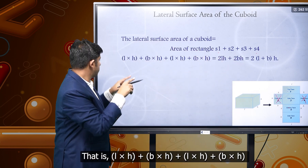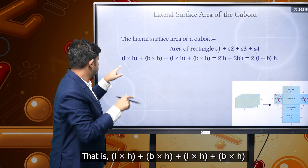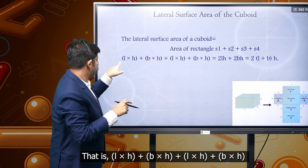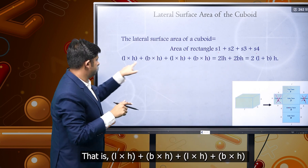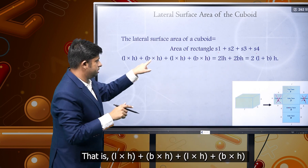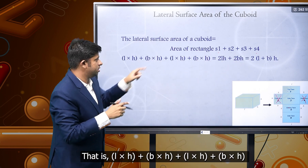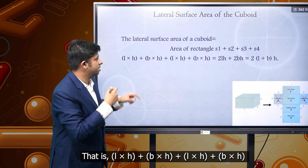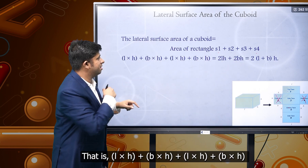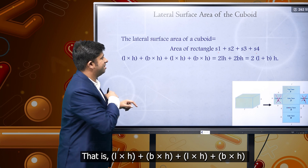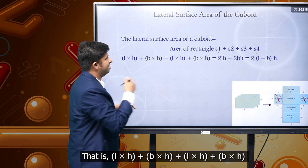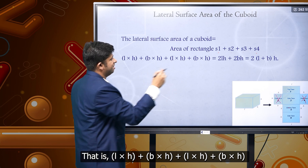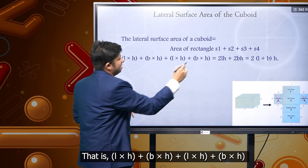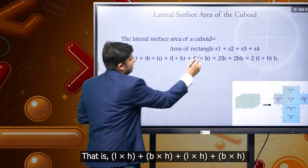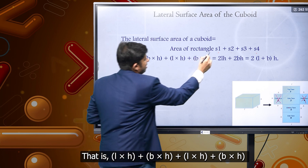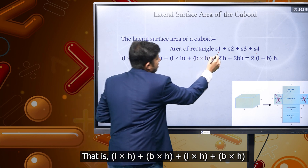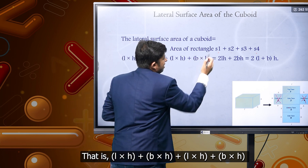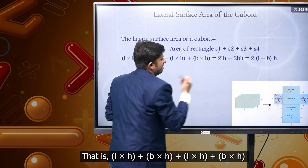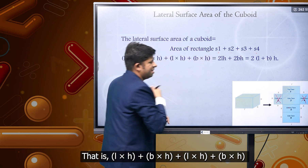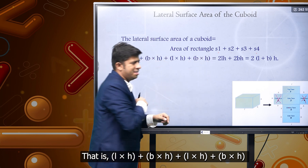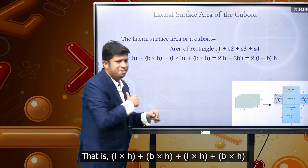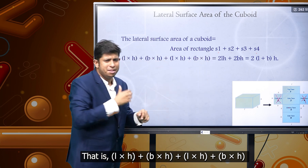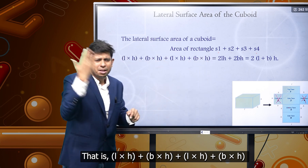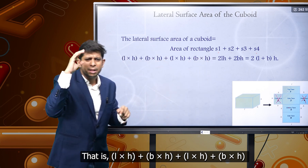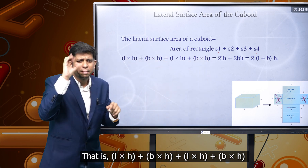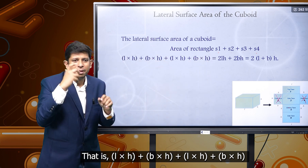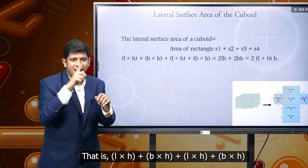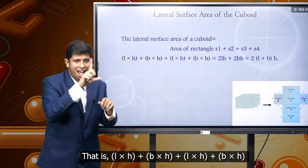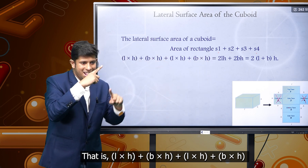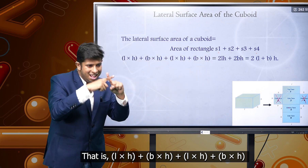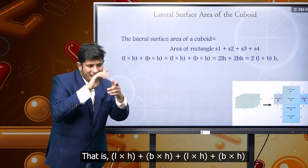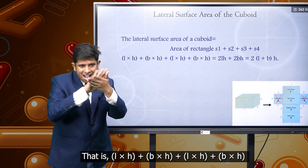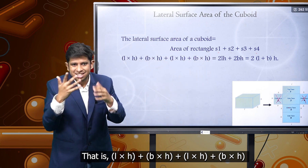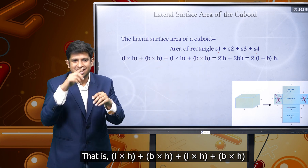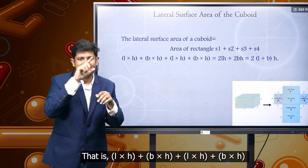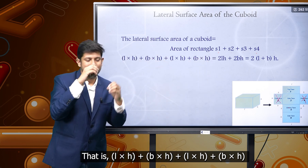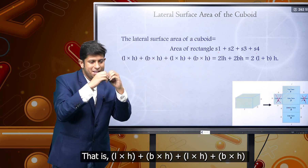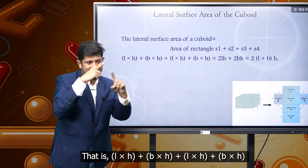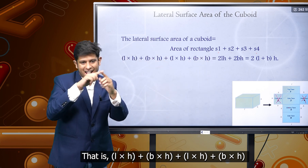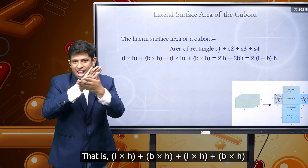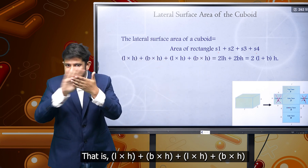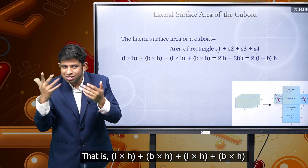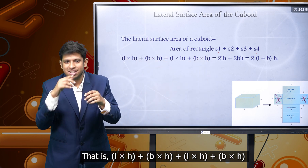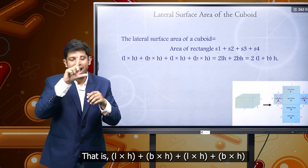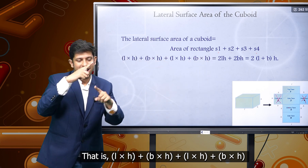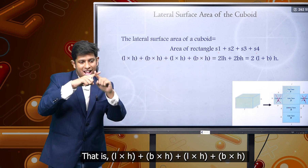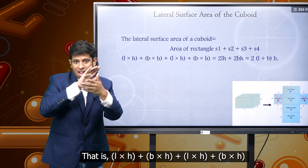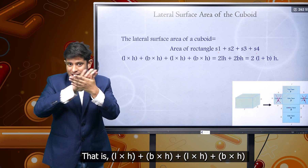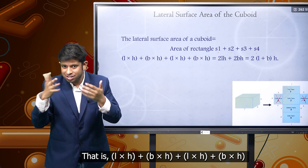That is L into H plus B into H plus L into H plus B into H.